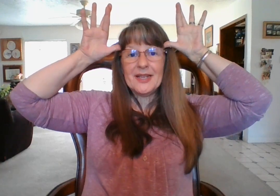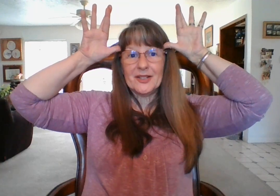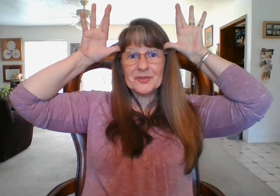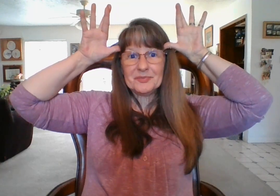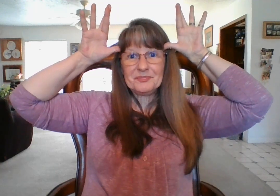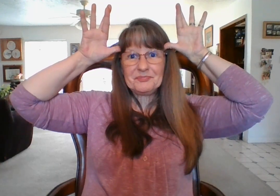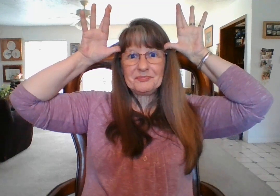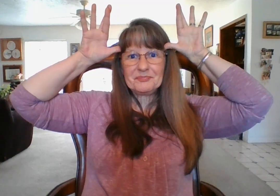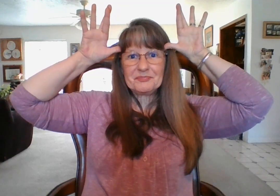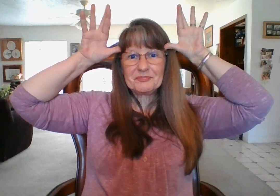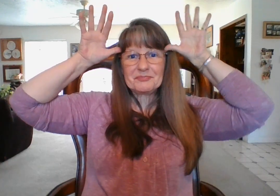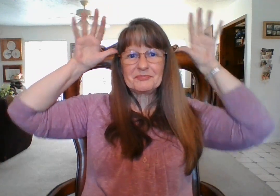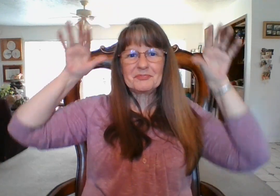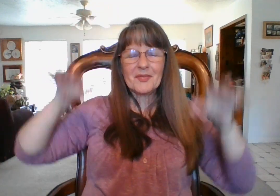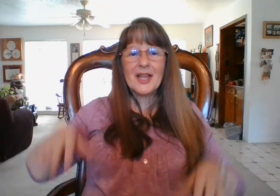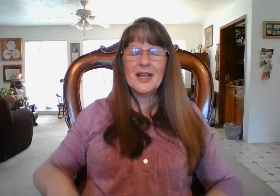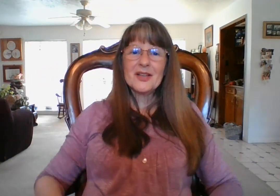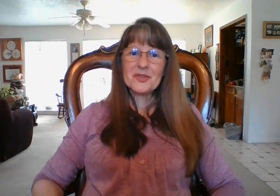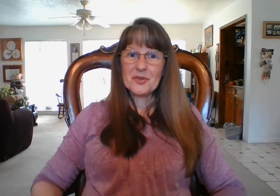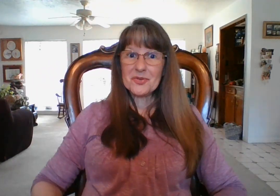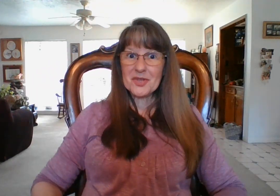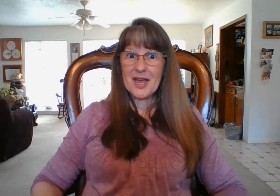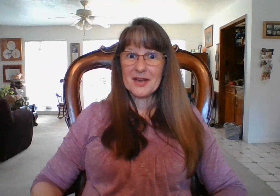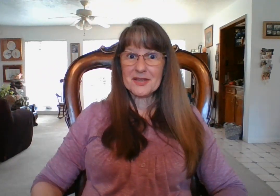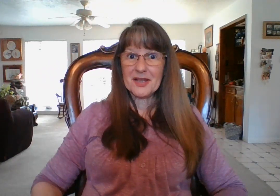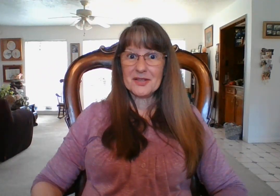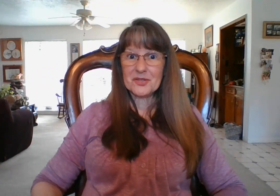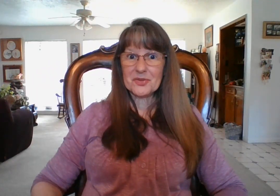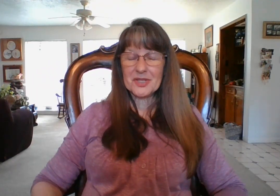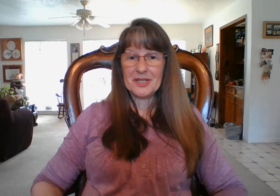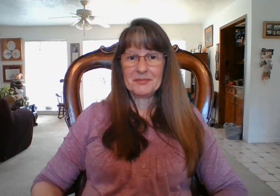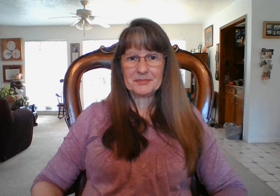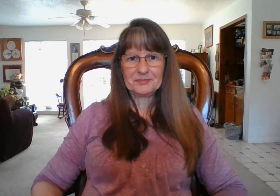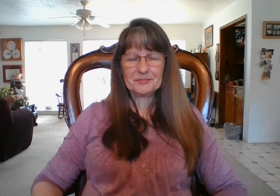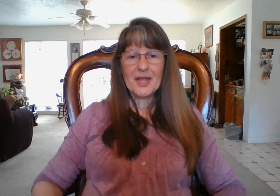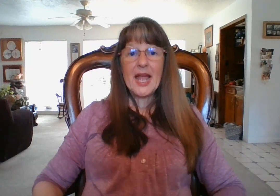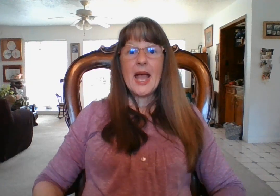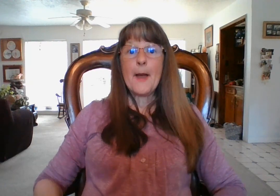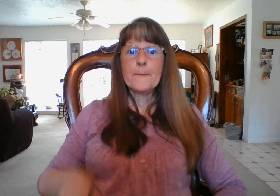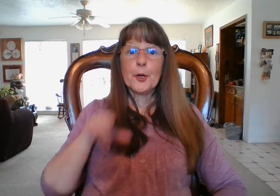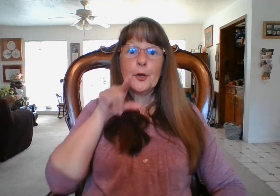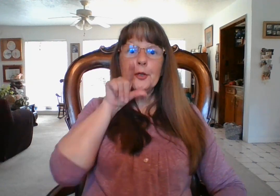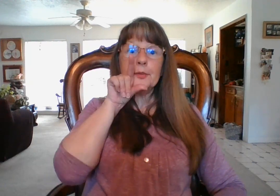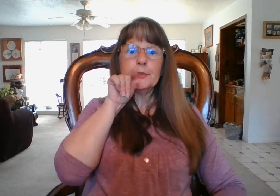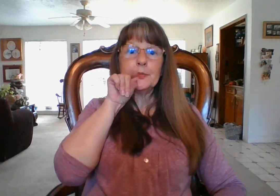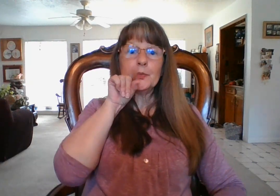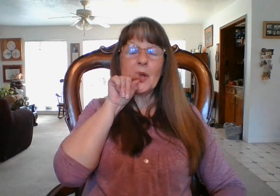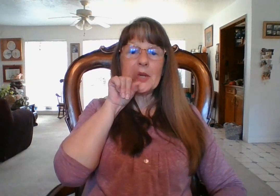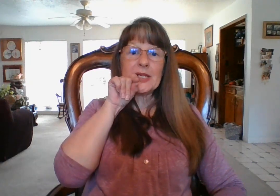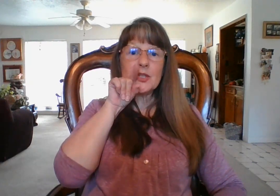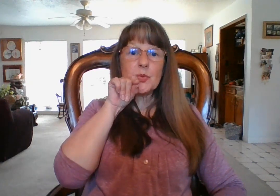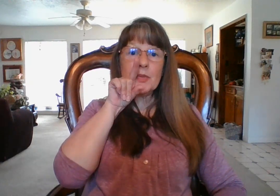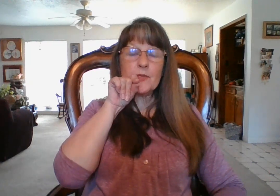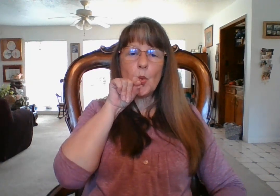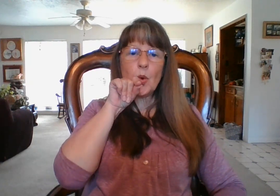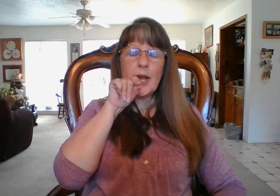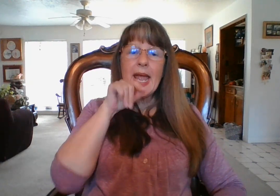reindeer. So those are the kind of signs you'll see. A bird. We already did this one before. And